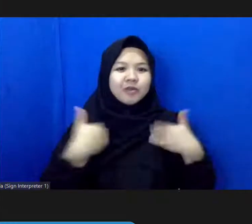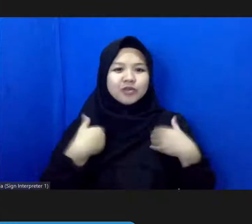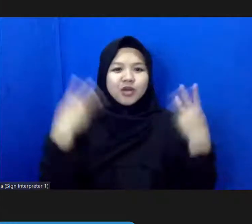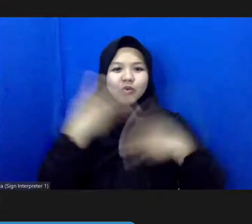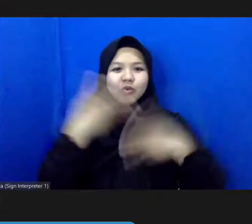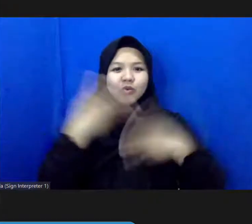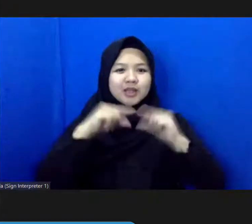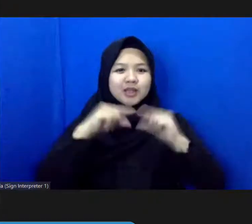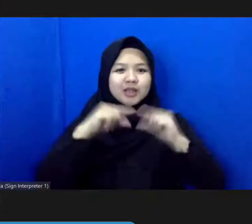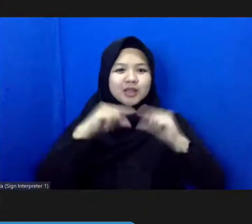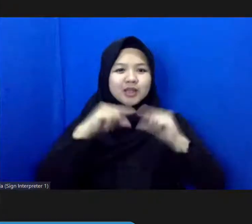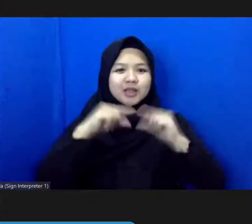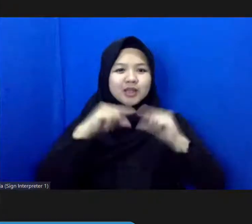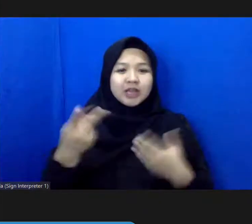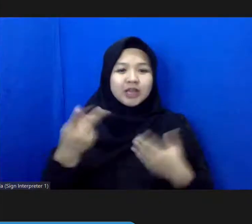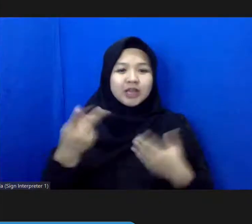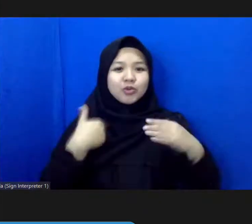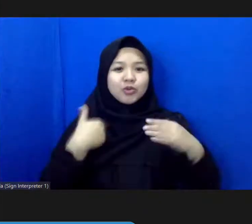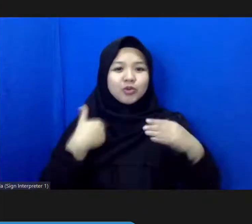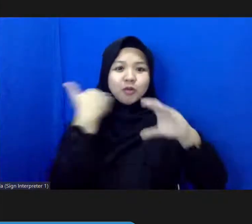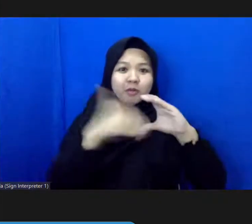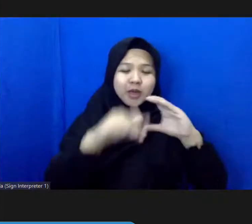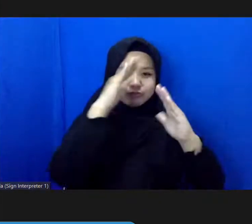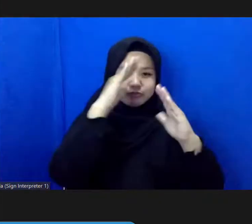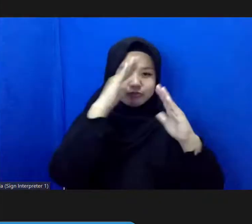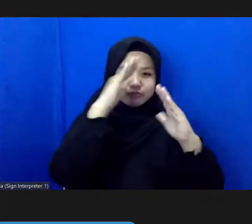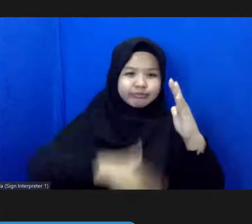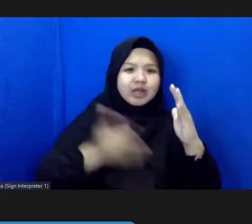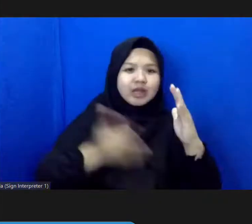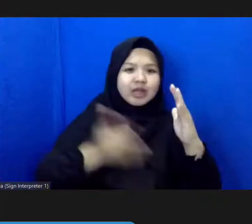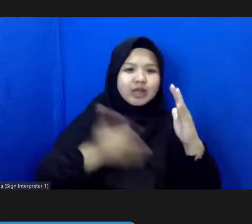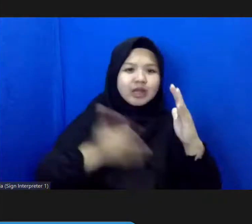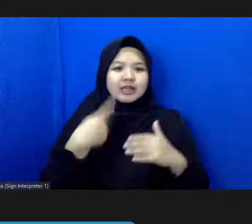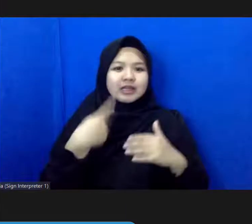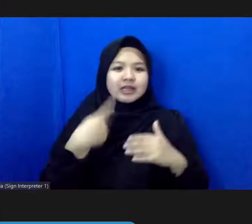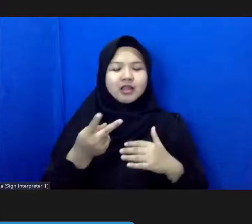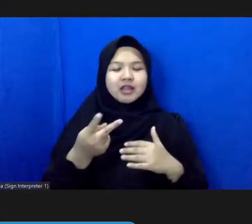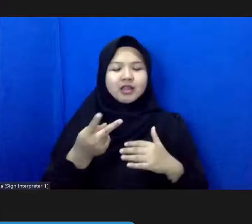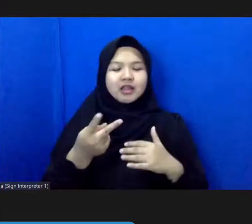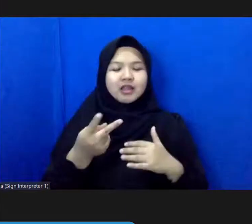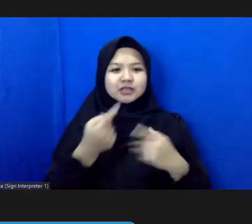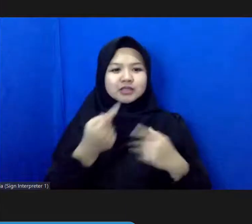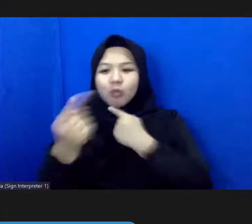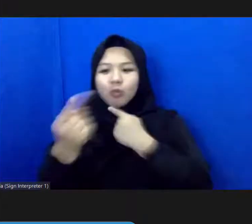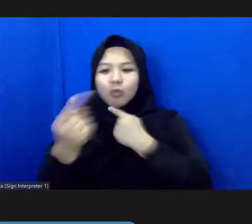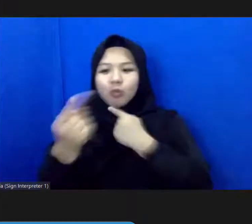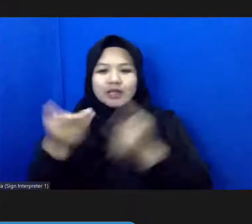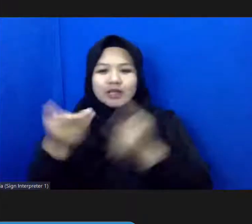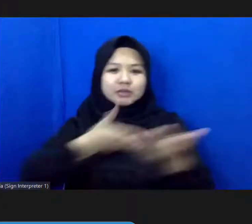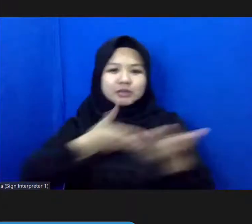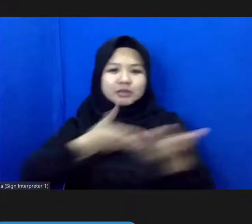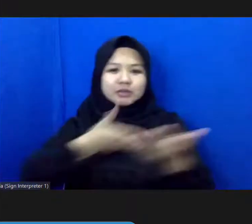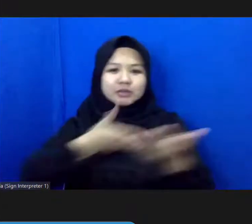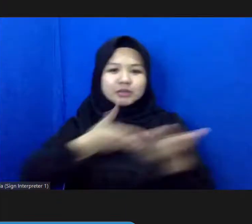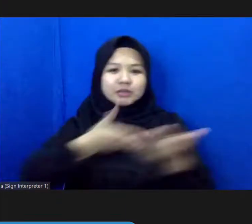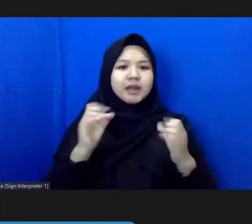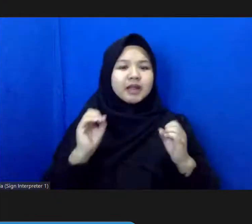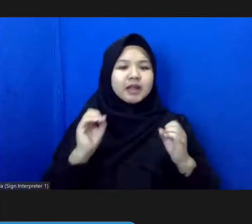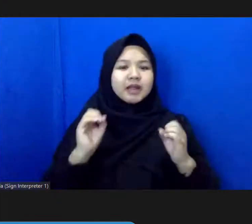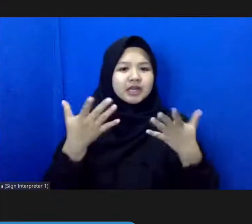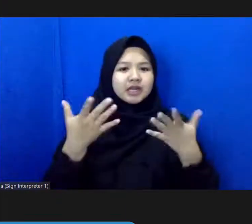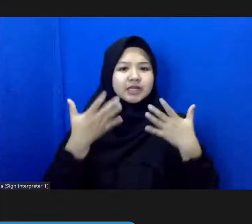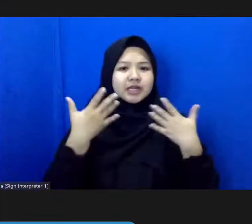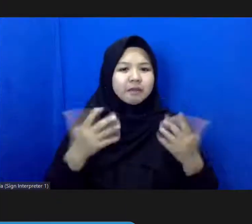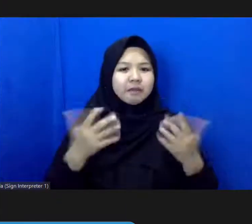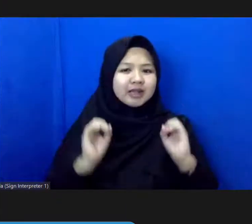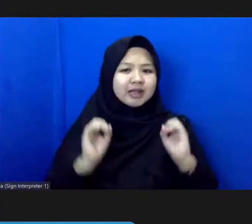we have our mailing list, that we can always communicate with each other what's going on, what happens,